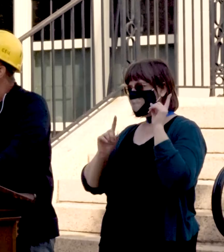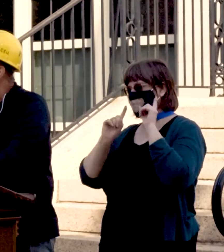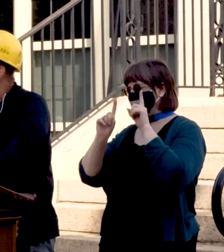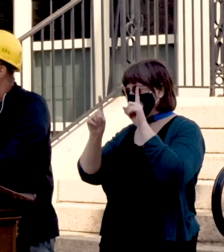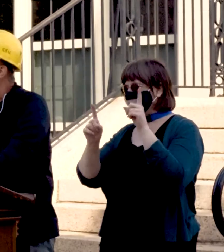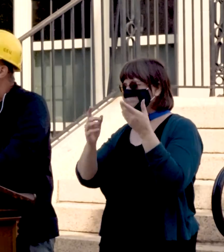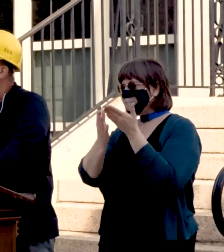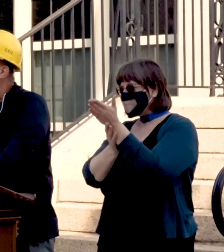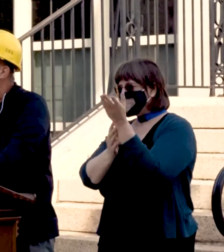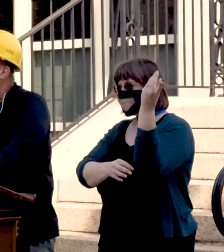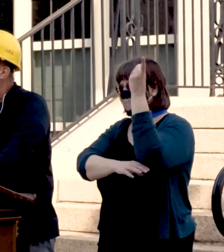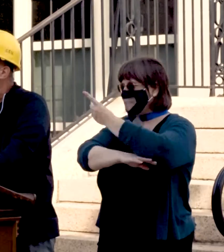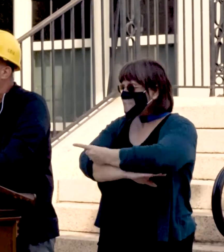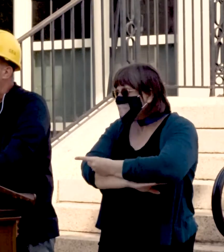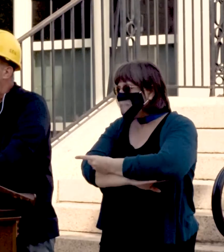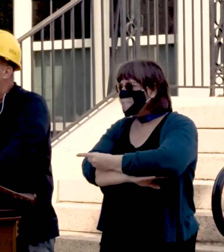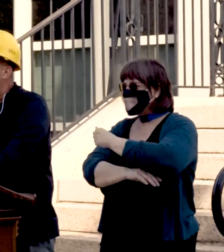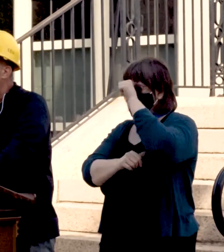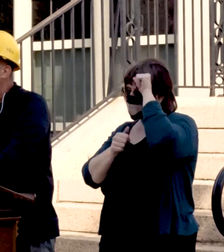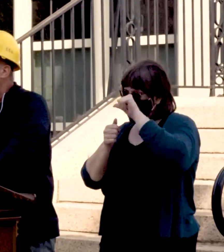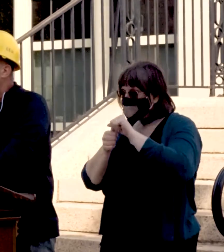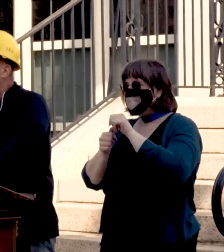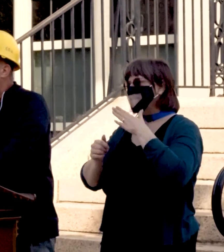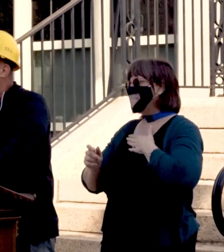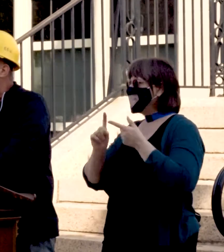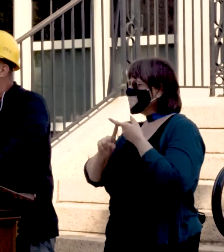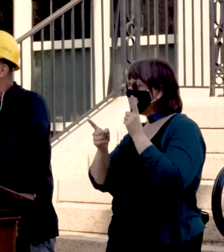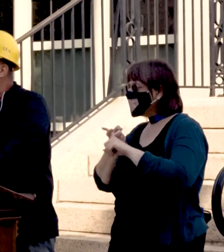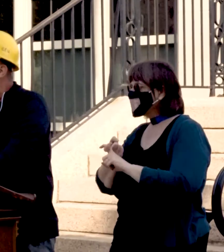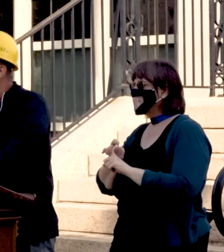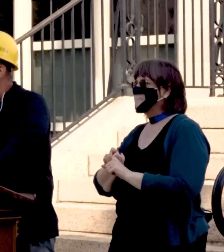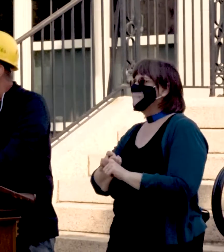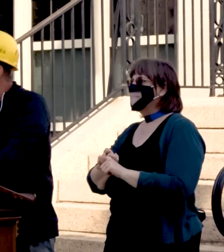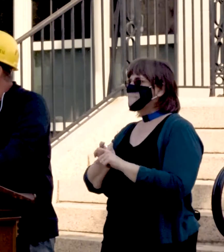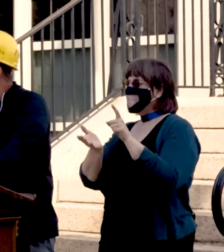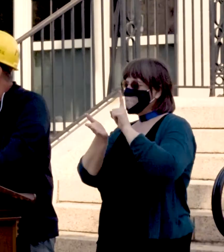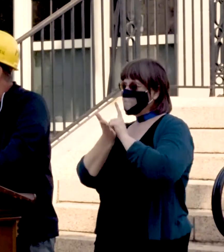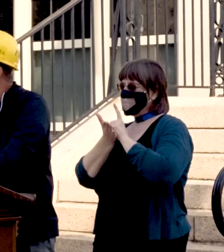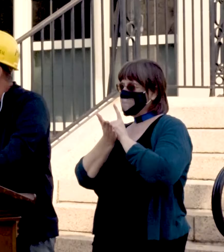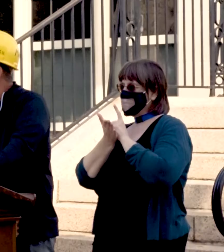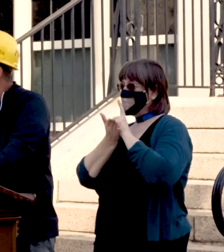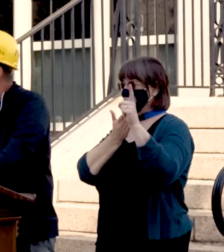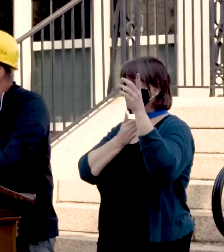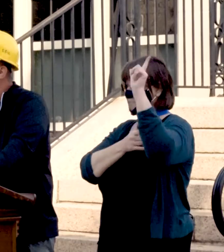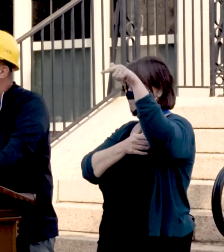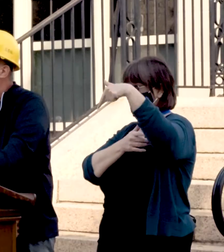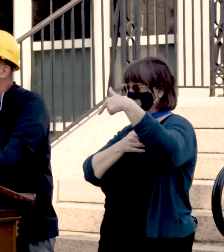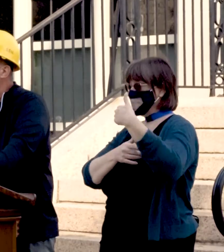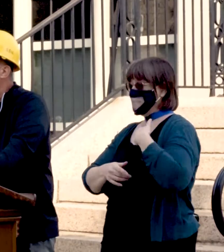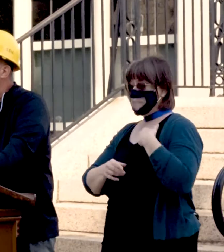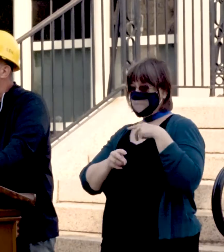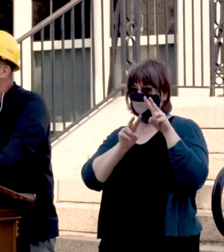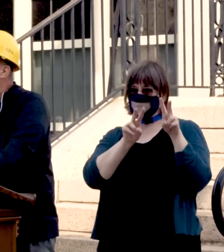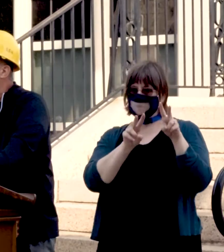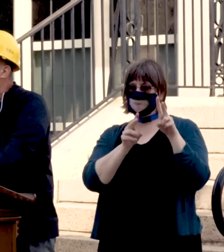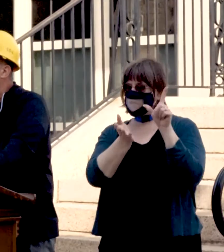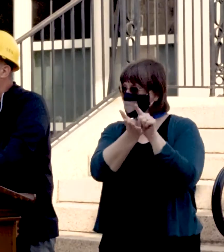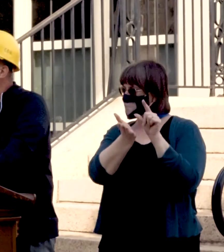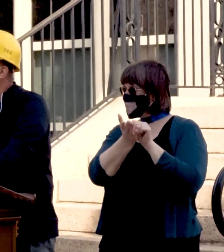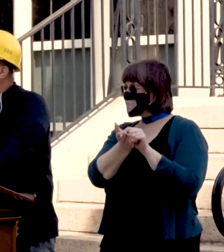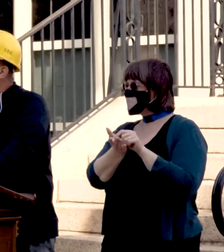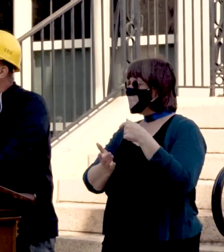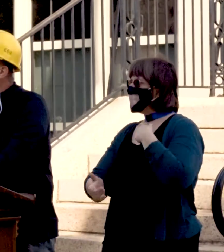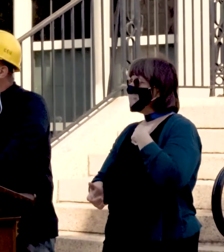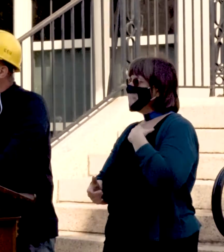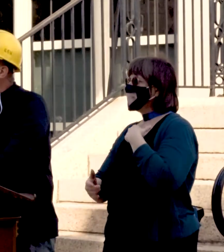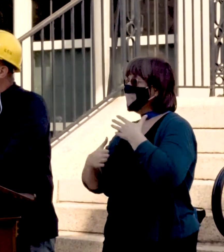nothing happened and just trying to remember my friend. And then about a week later, I was watching the news and I had my